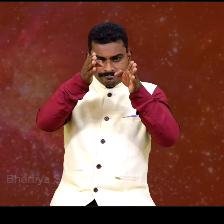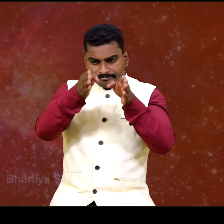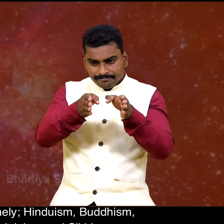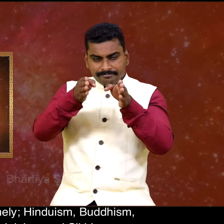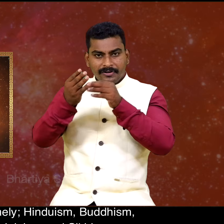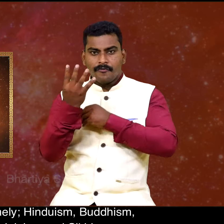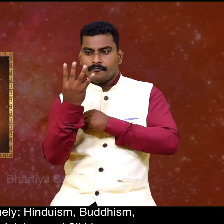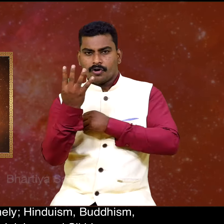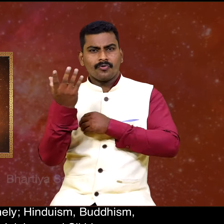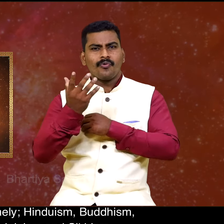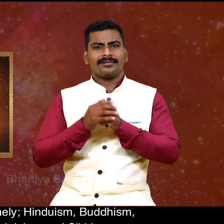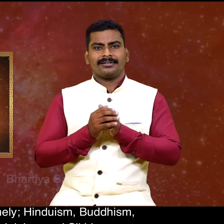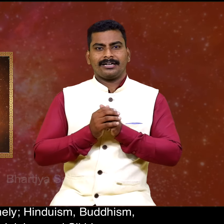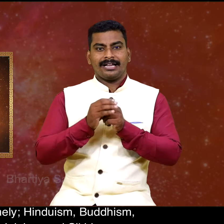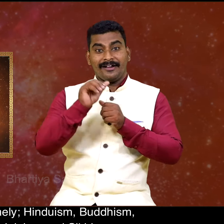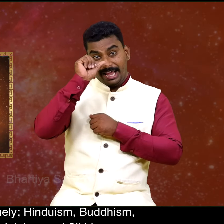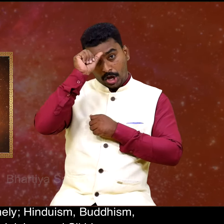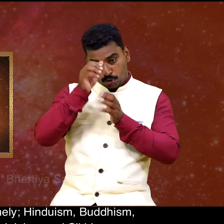namely Hinduism, Buddhism,